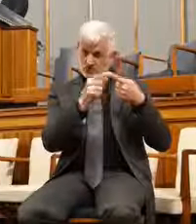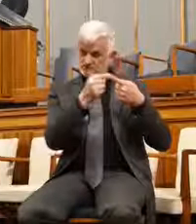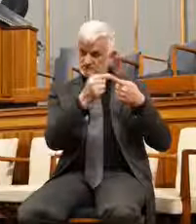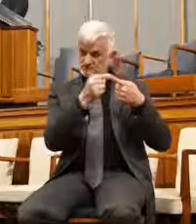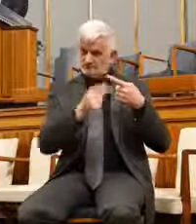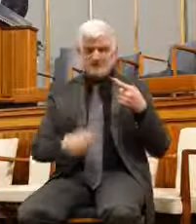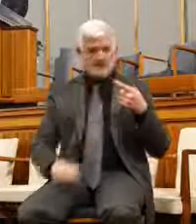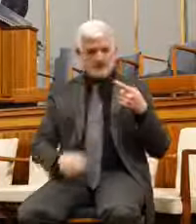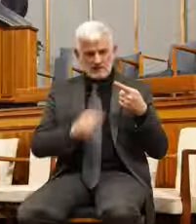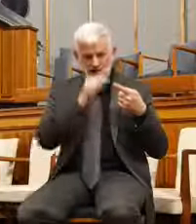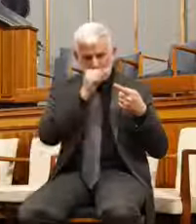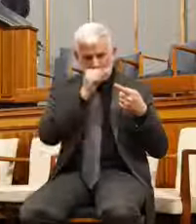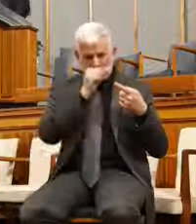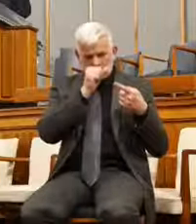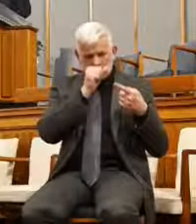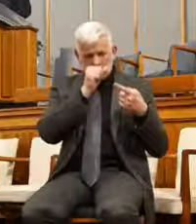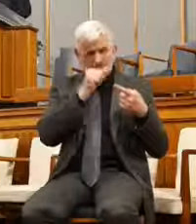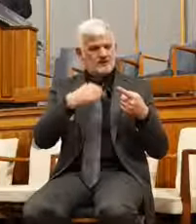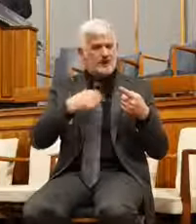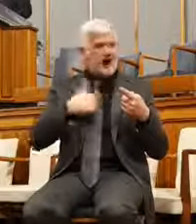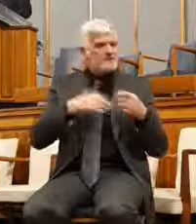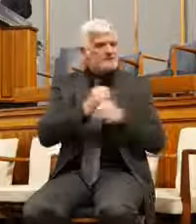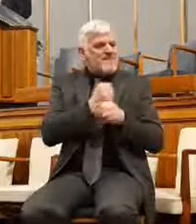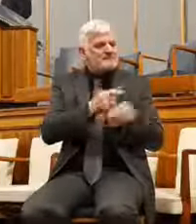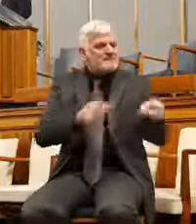me. Because I made you.